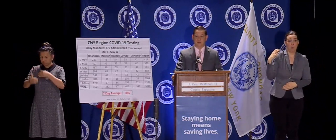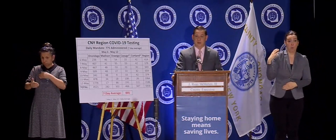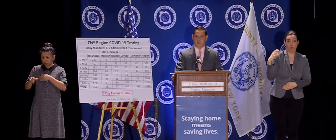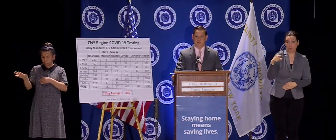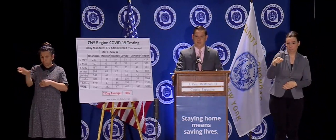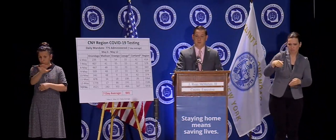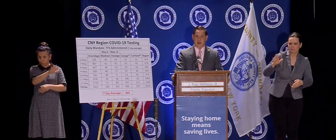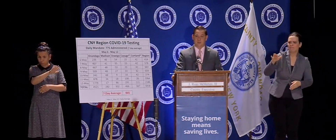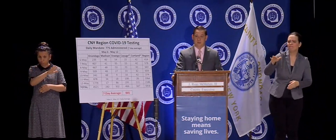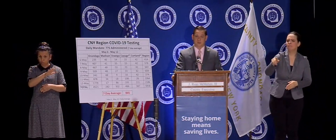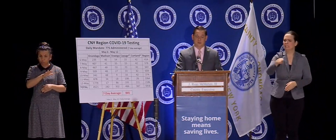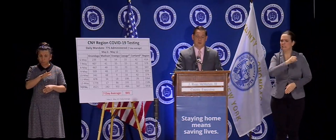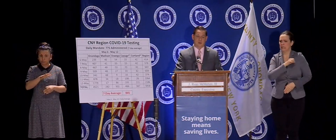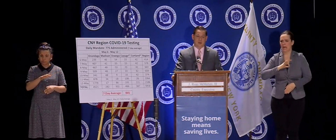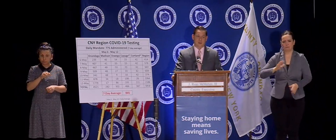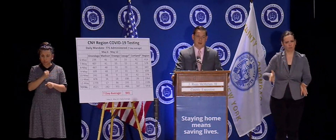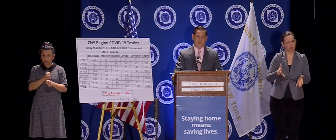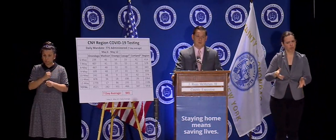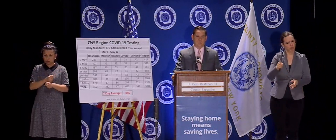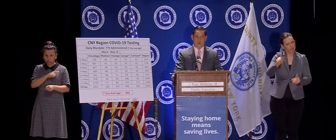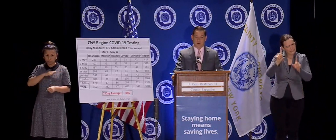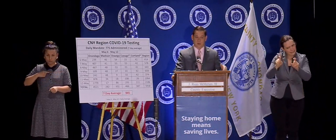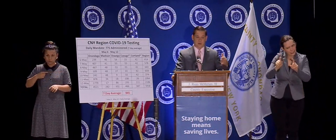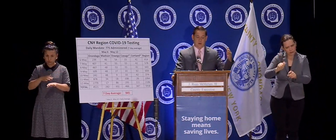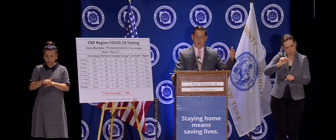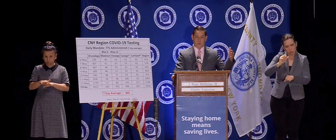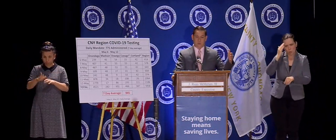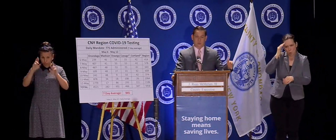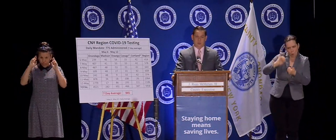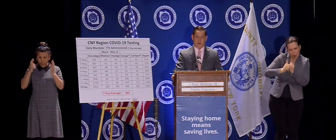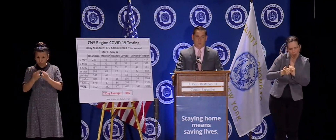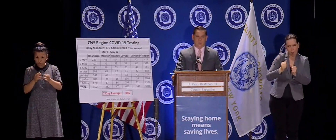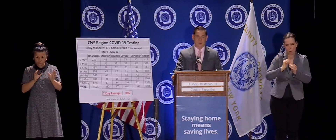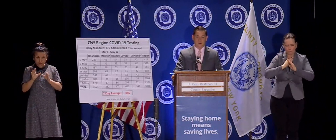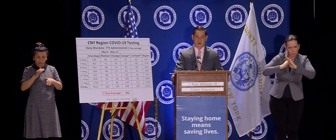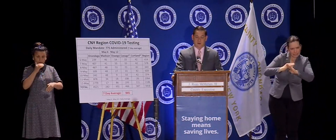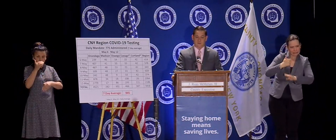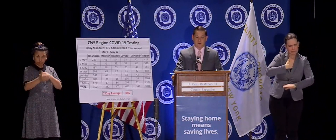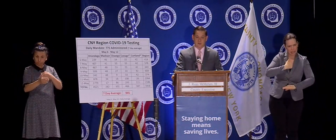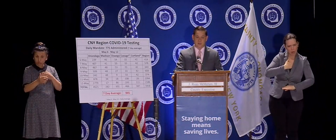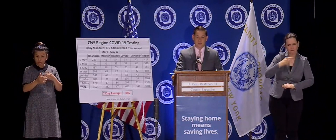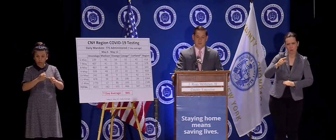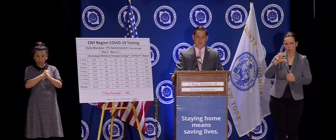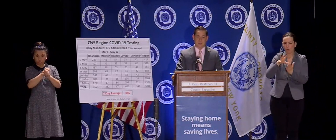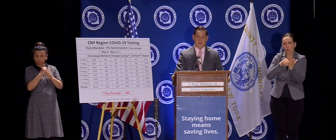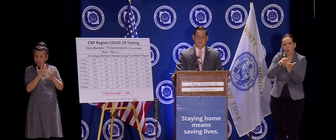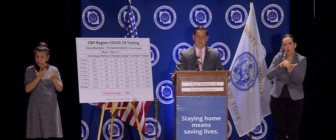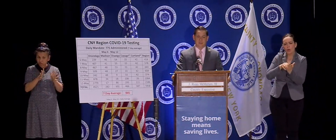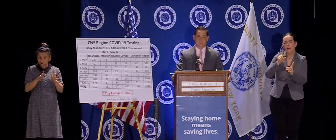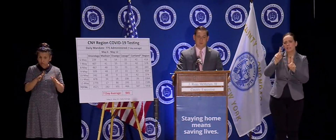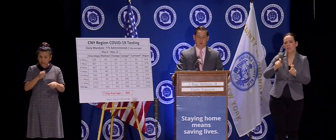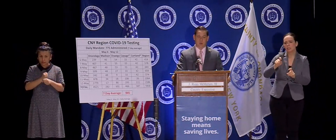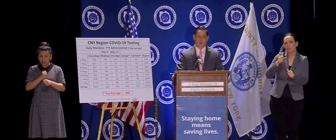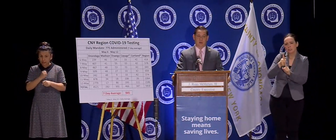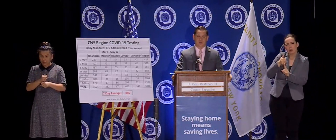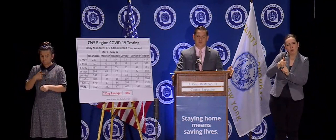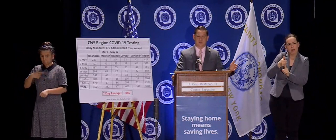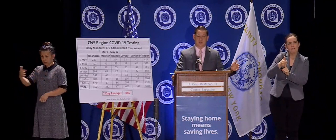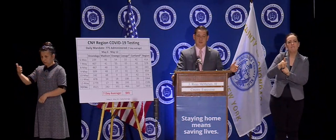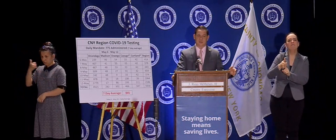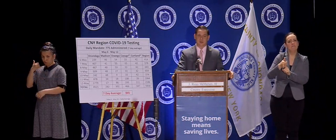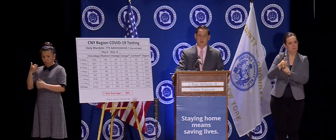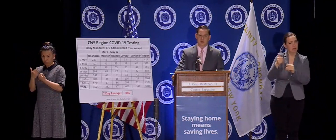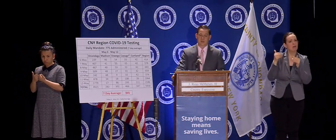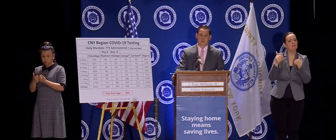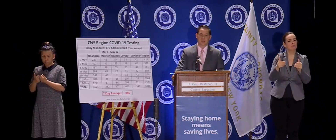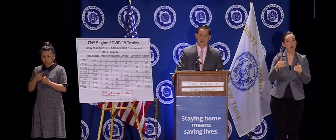employees will email us. That's what happens. And then we're going to then go and we're going to start an investigation. And if you did something wrong, one of the things we